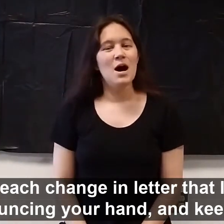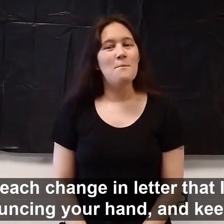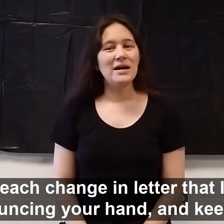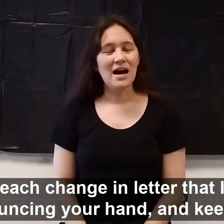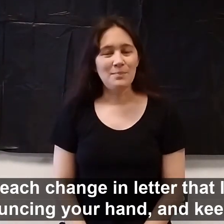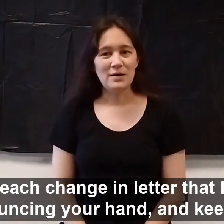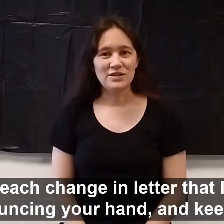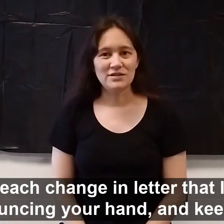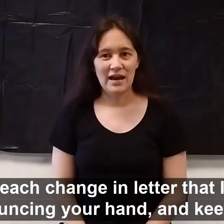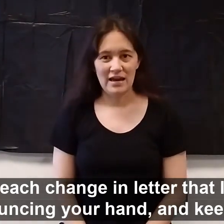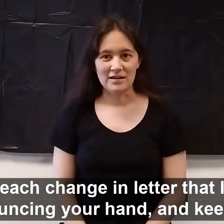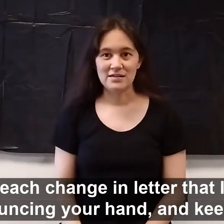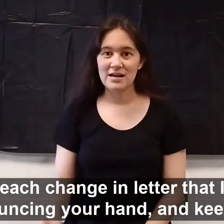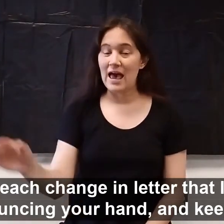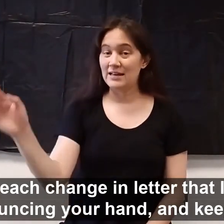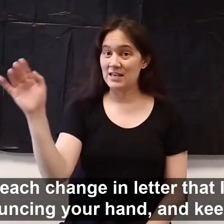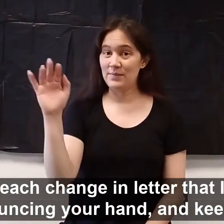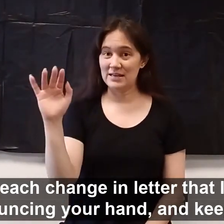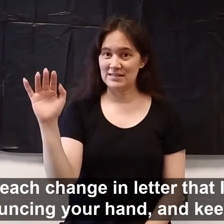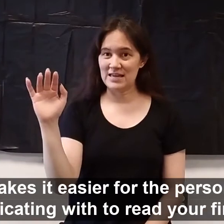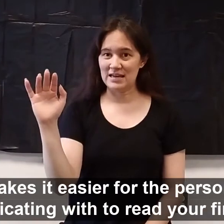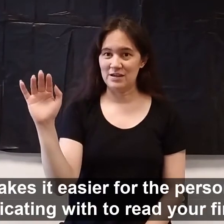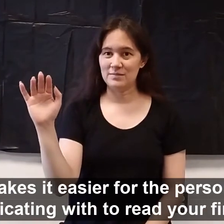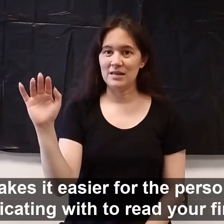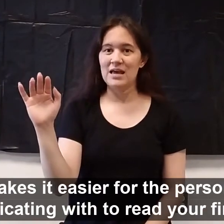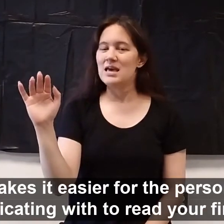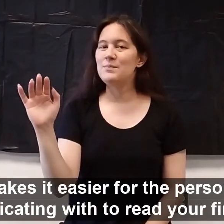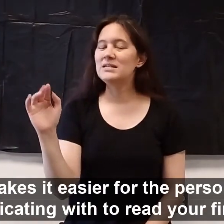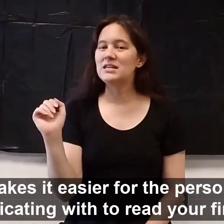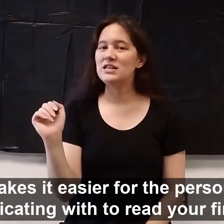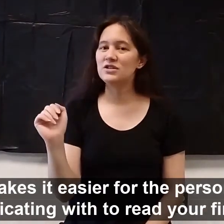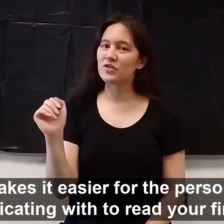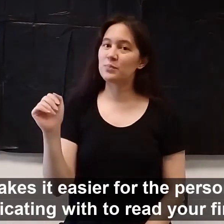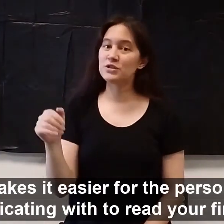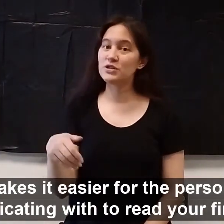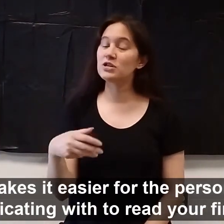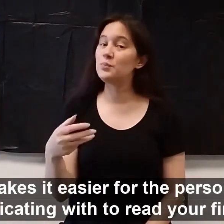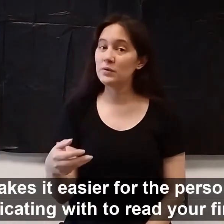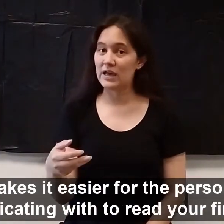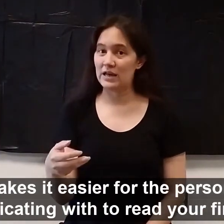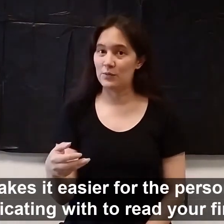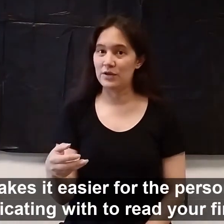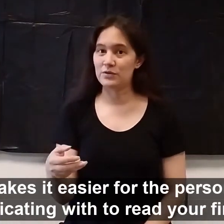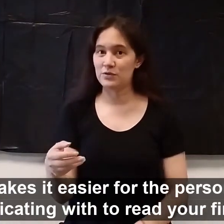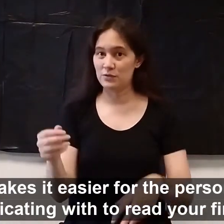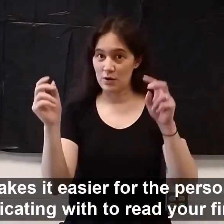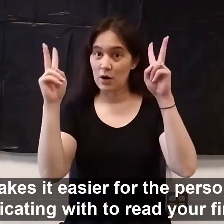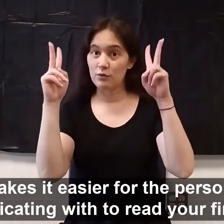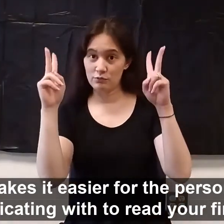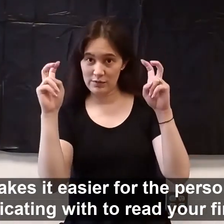By not bouncing your hand and keeping it steady, it makes it easier for the person you're communicating with to